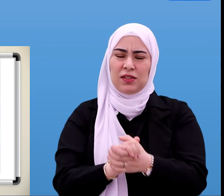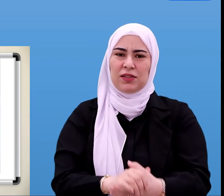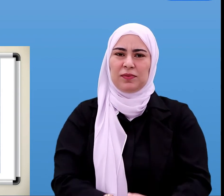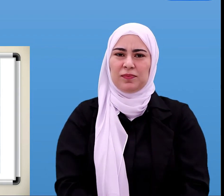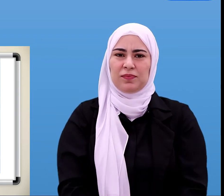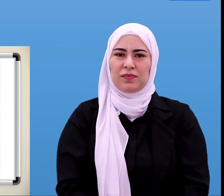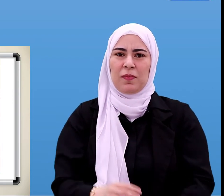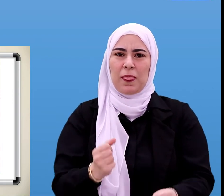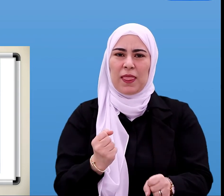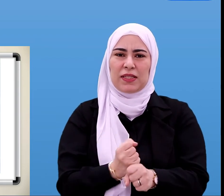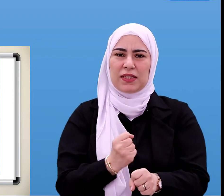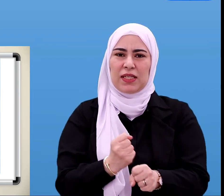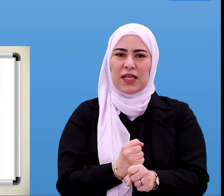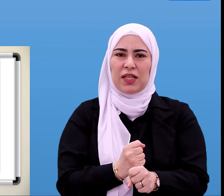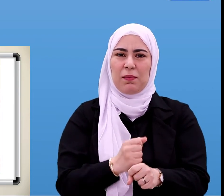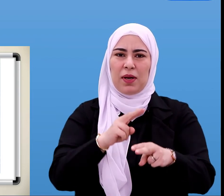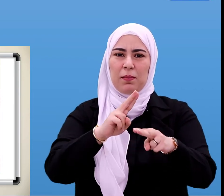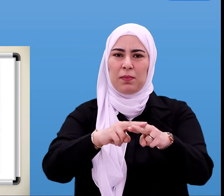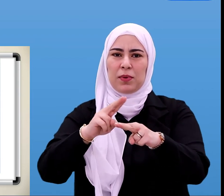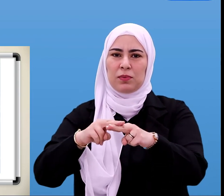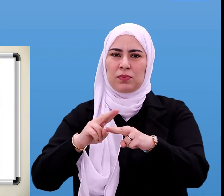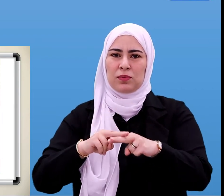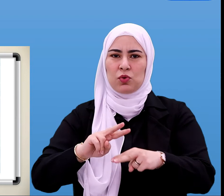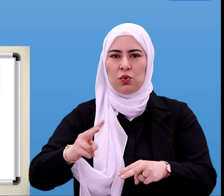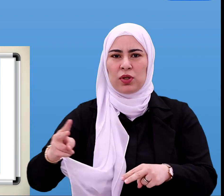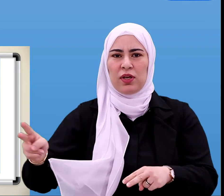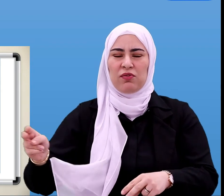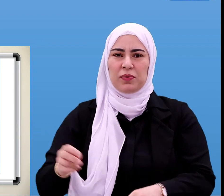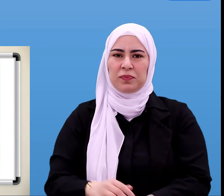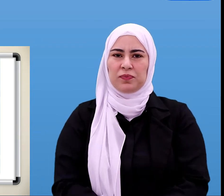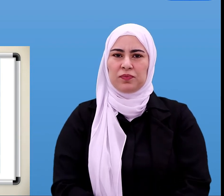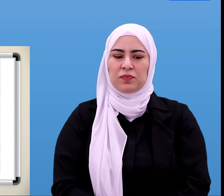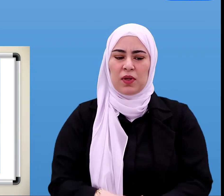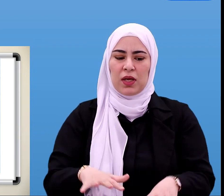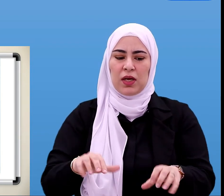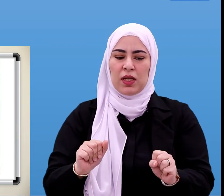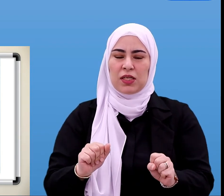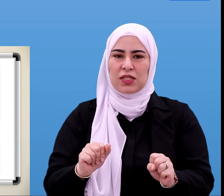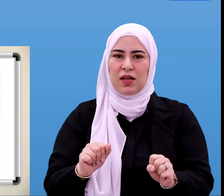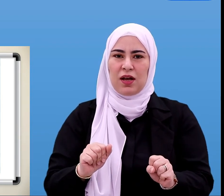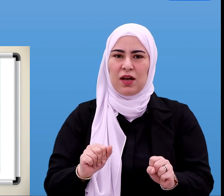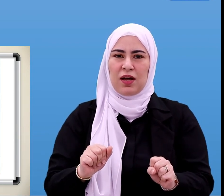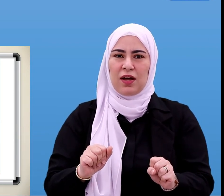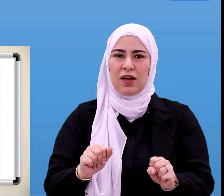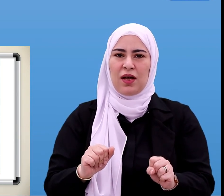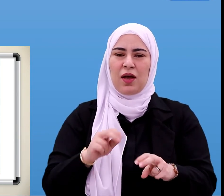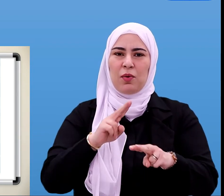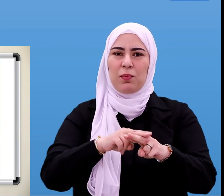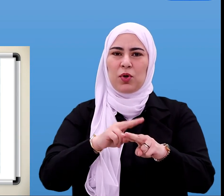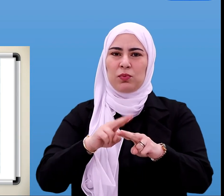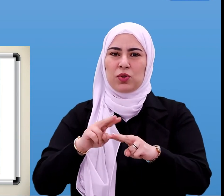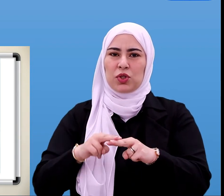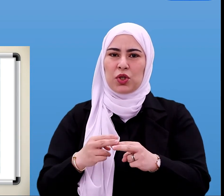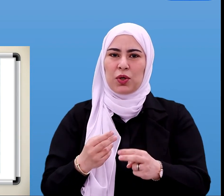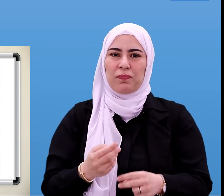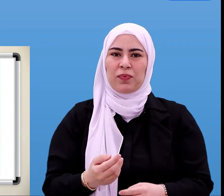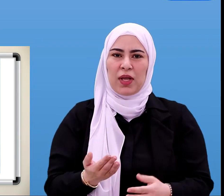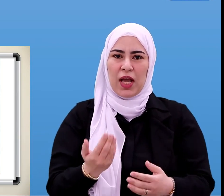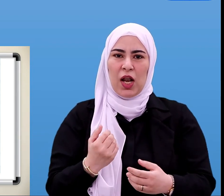those are other preposition uses. Now, after your prepositions, let's take the order of adjectives. What